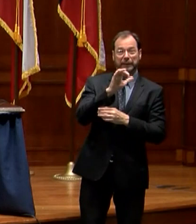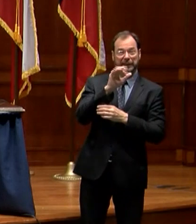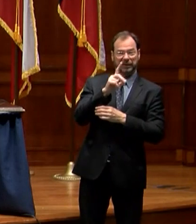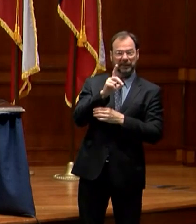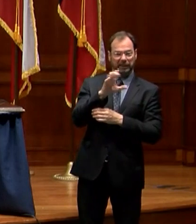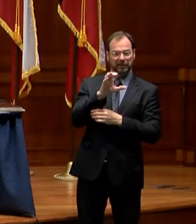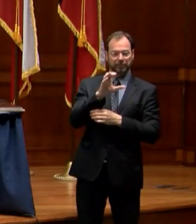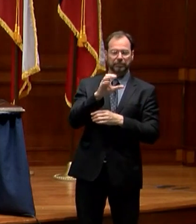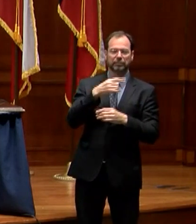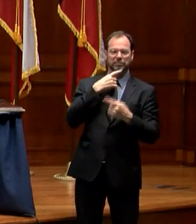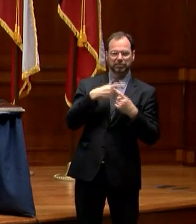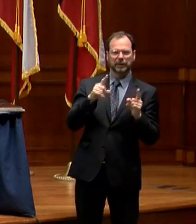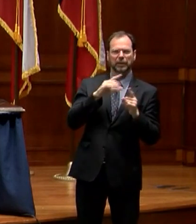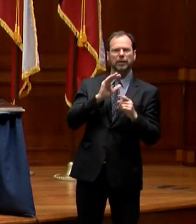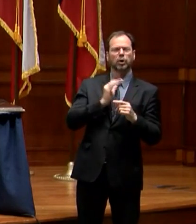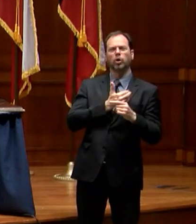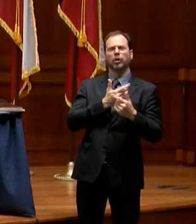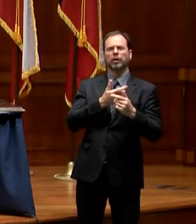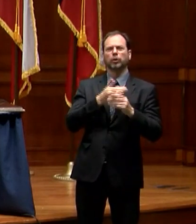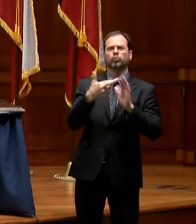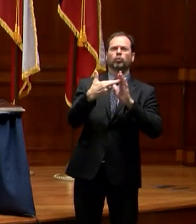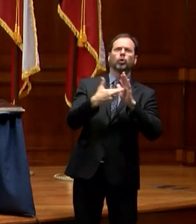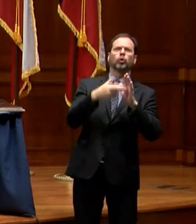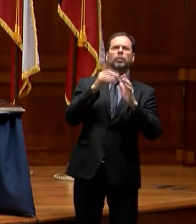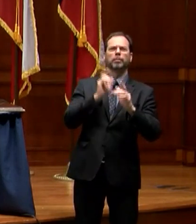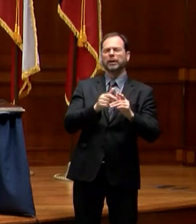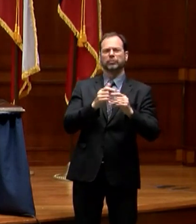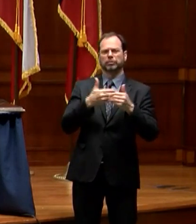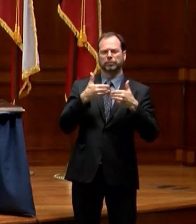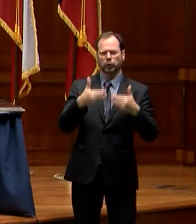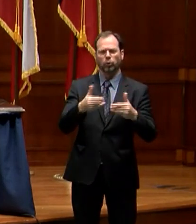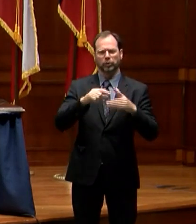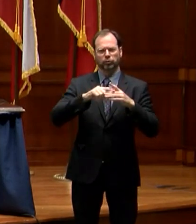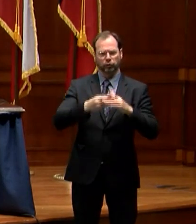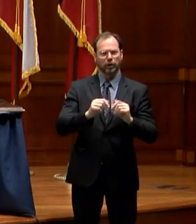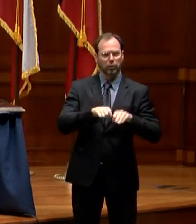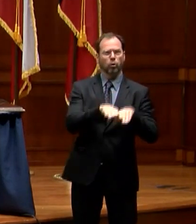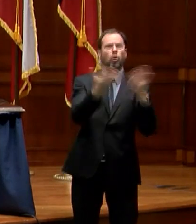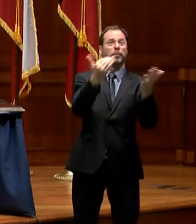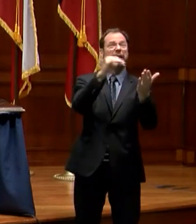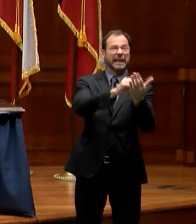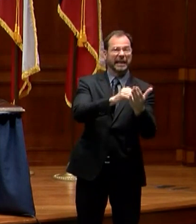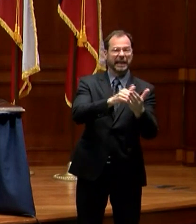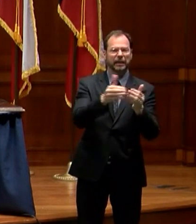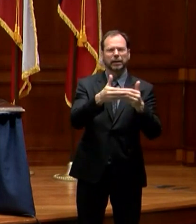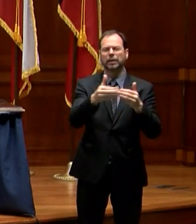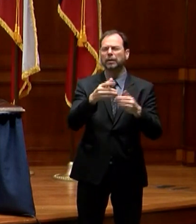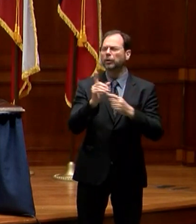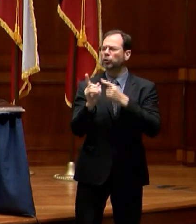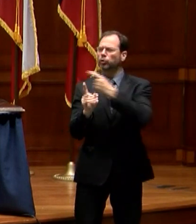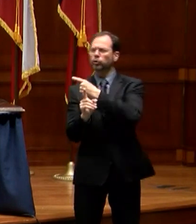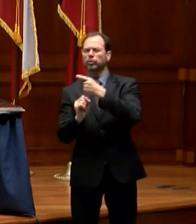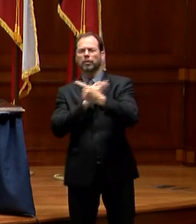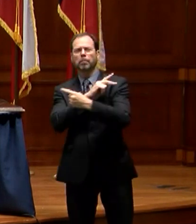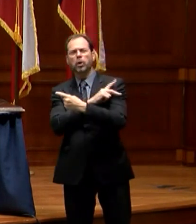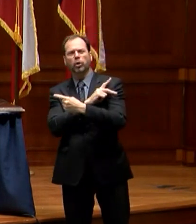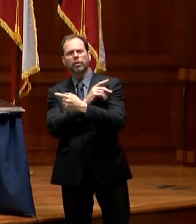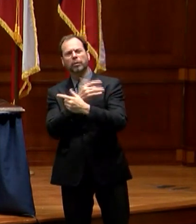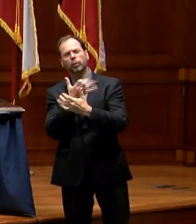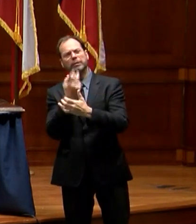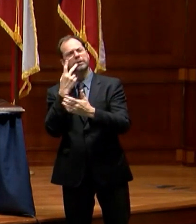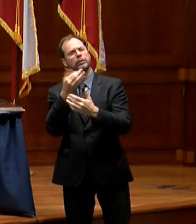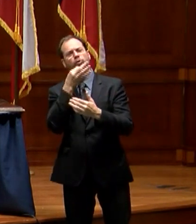come out and says, here are the standards for businesses to start ramping back up? For you, how soon would you like to see that happen, and what